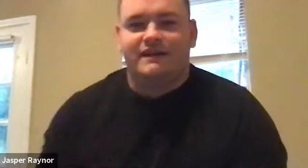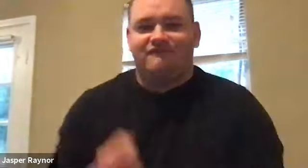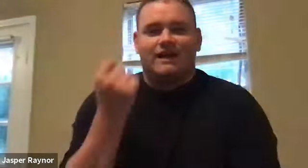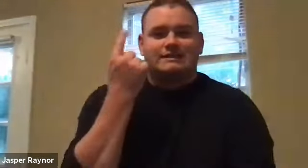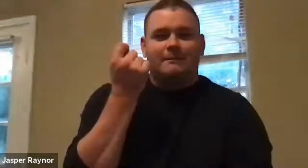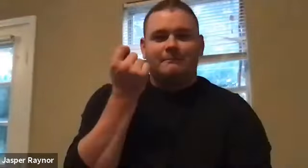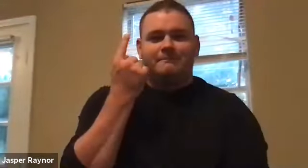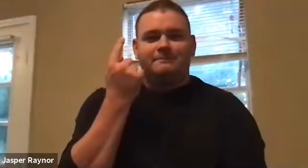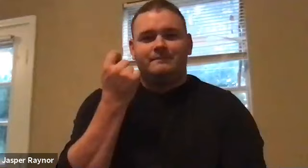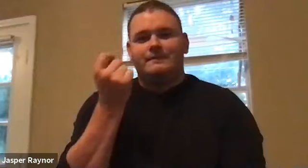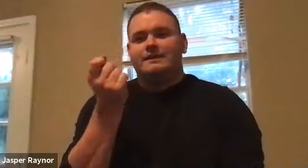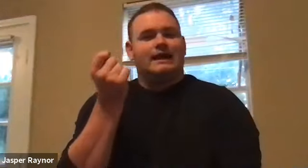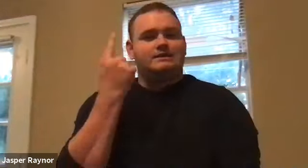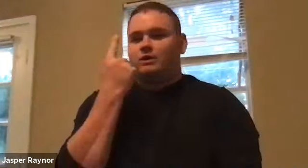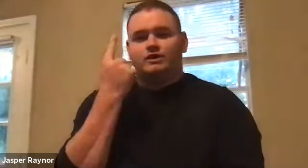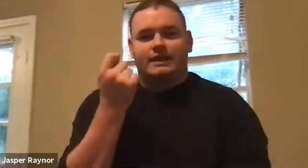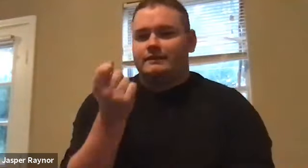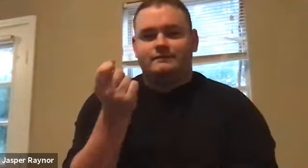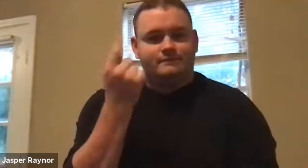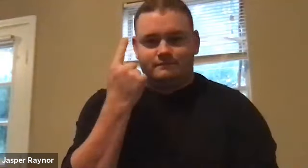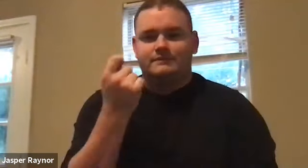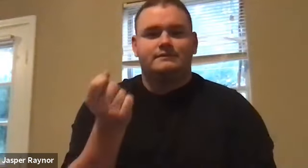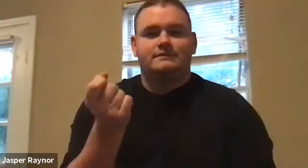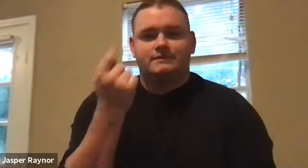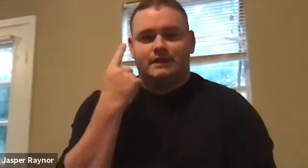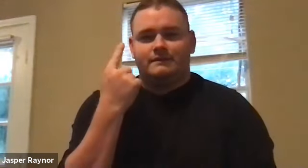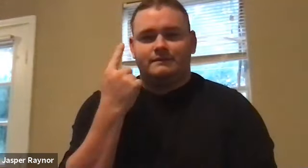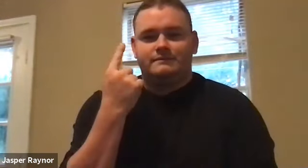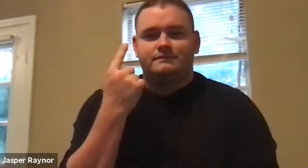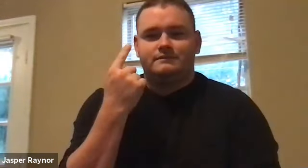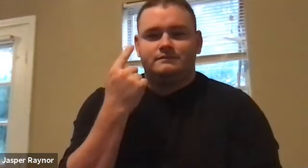It flicks up. I don't understand. But is that actually the sign for understand?